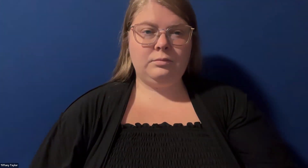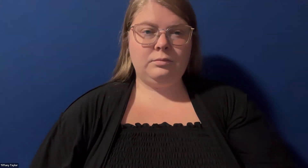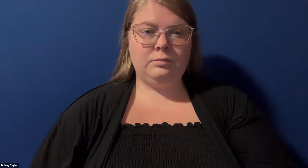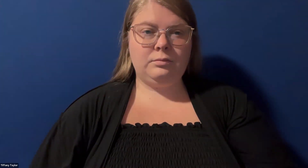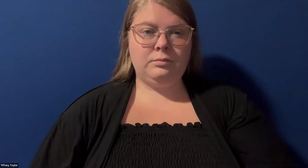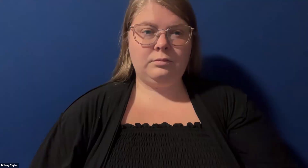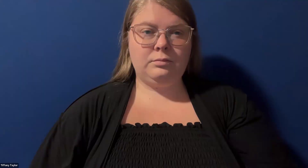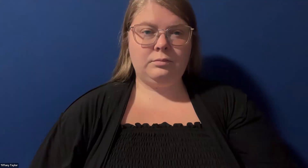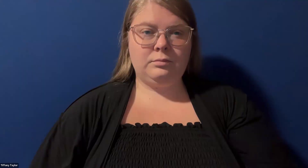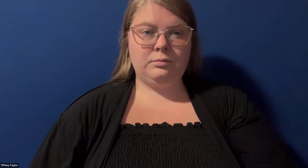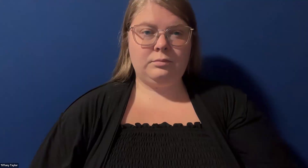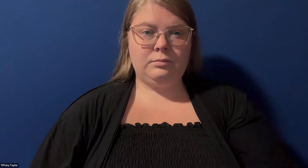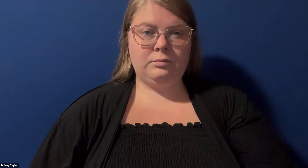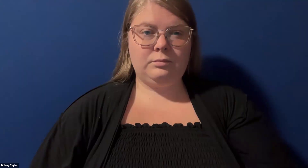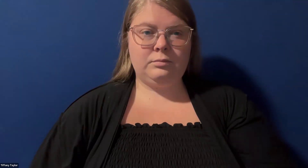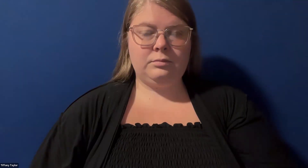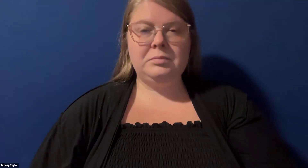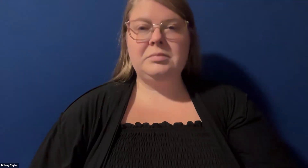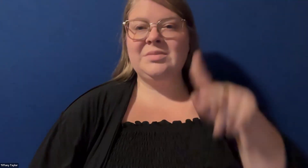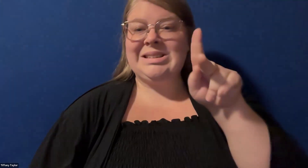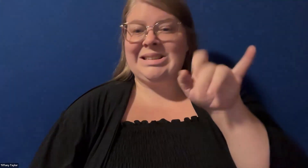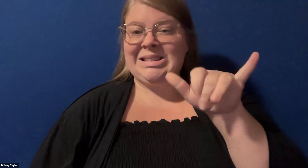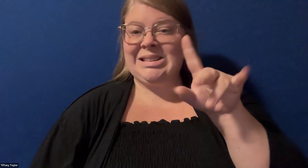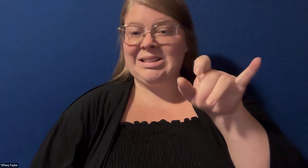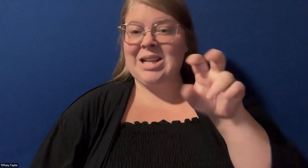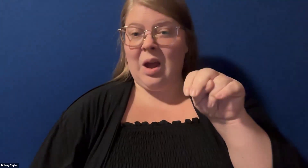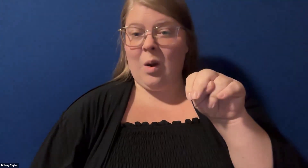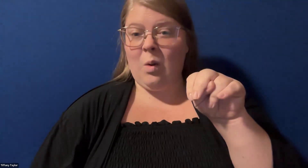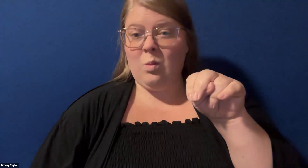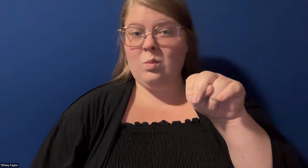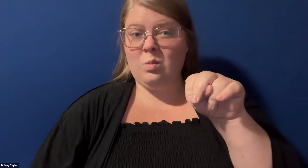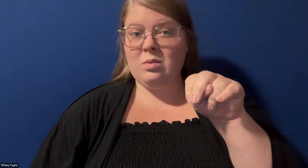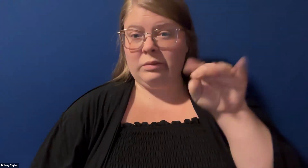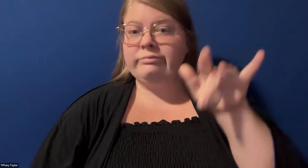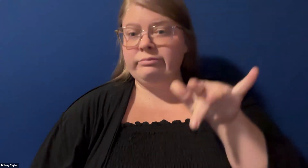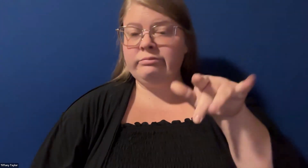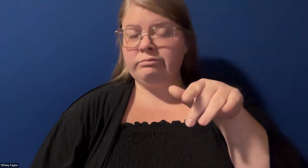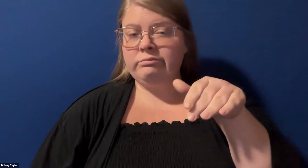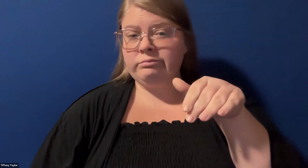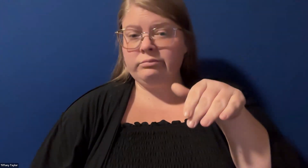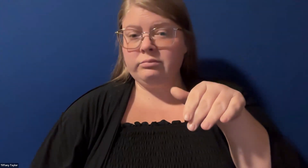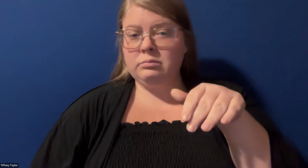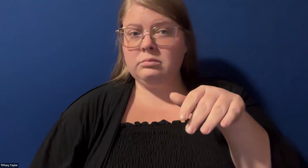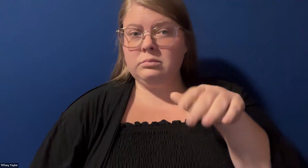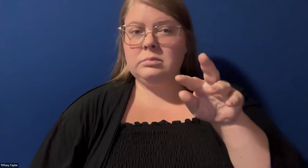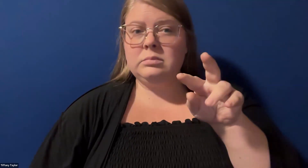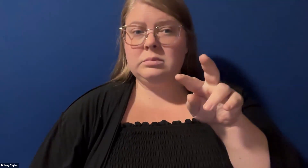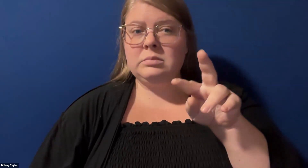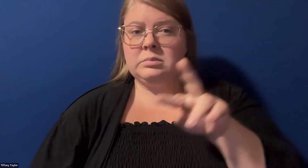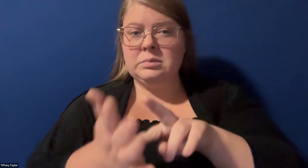like key down. When you are actually pressing the key down, there is a way to check if it is arrow right, which